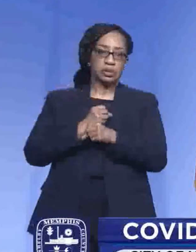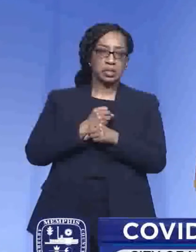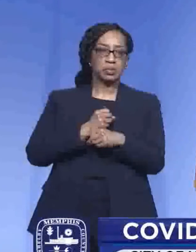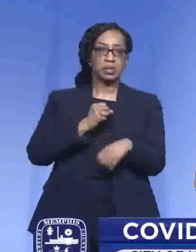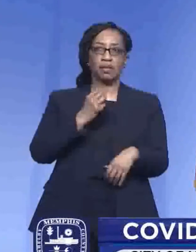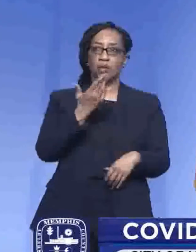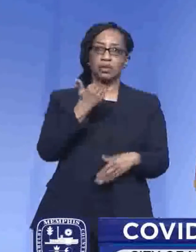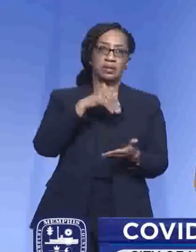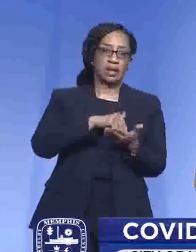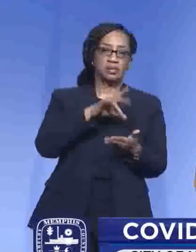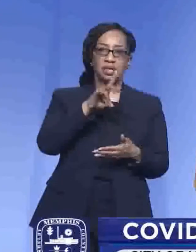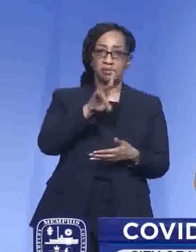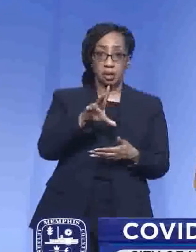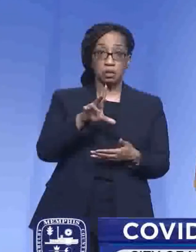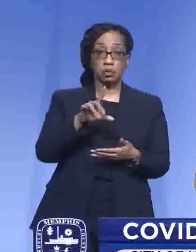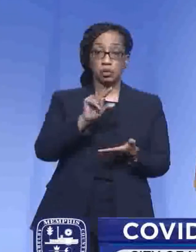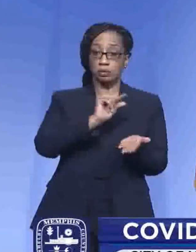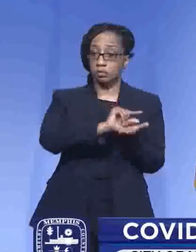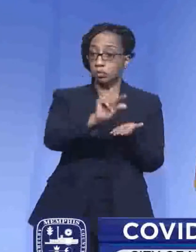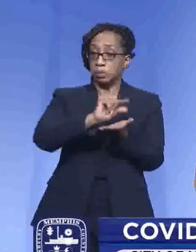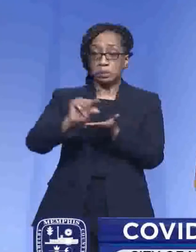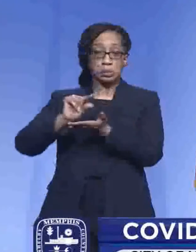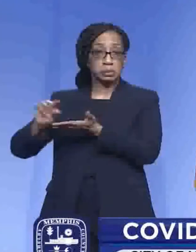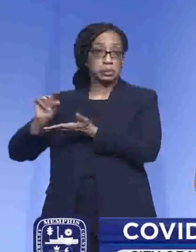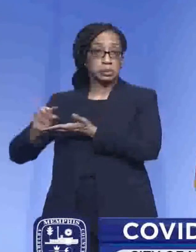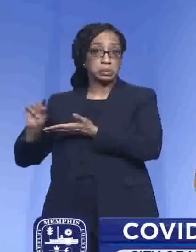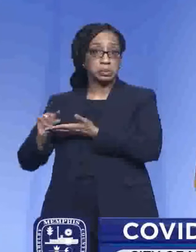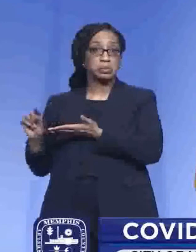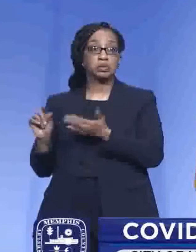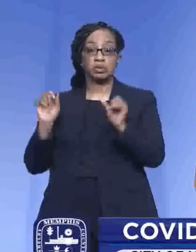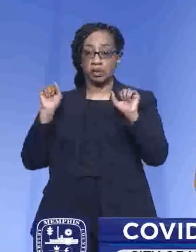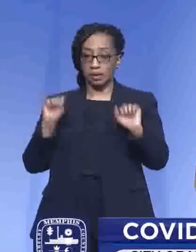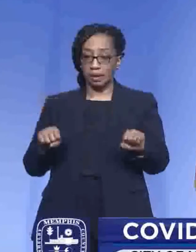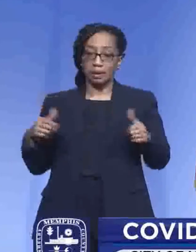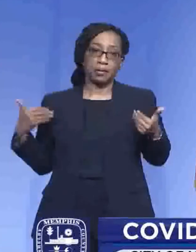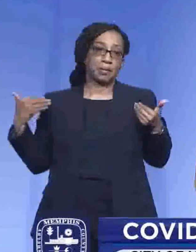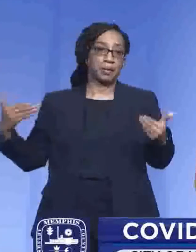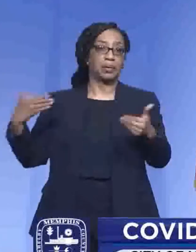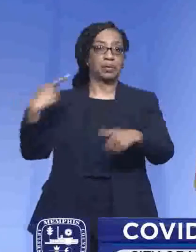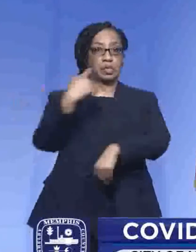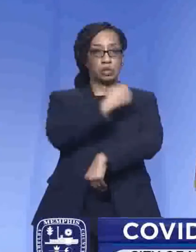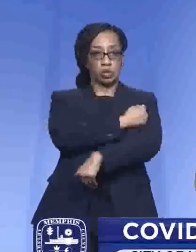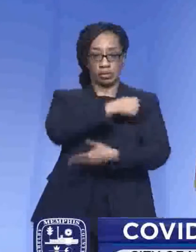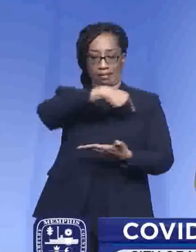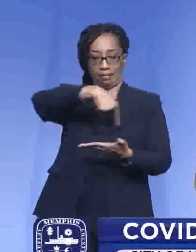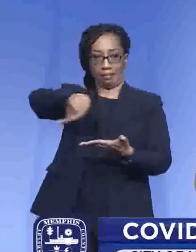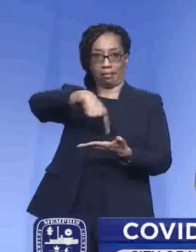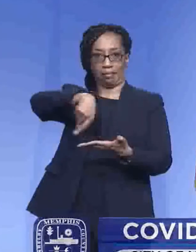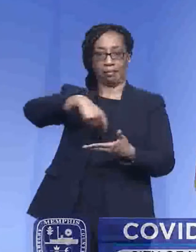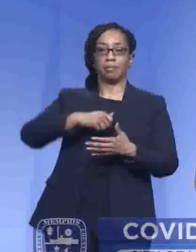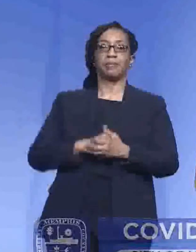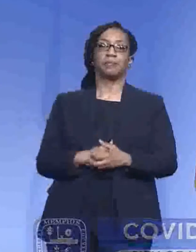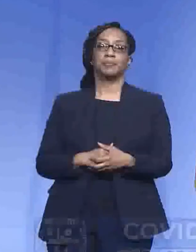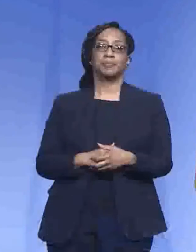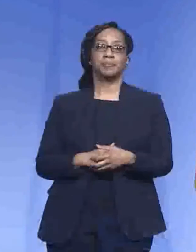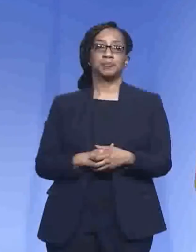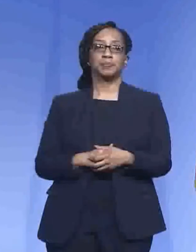13,700 doses, we will apportion that out to partners who can get those vaccines out during that week.